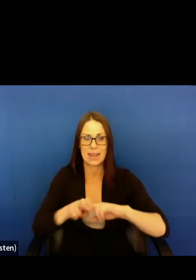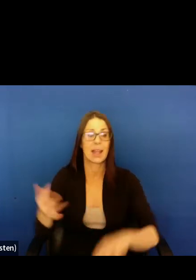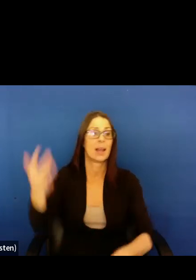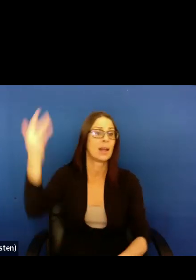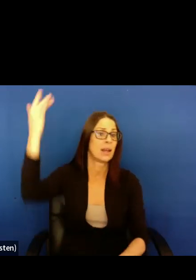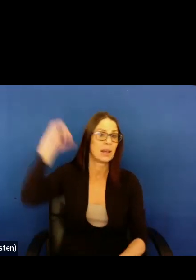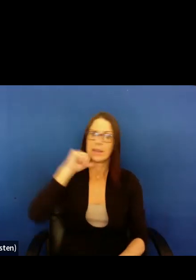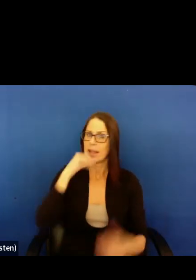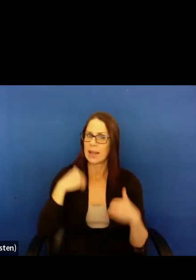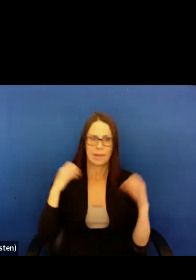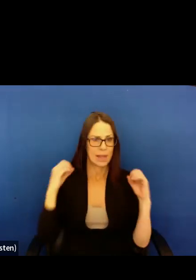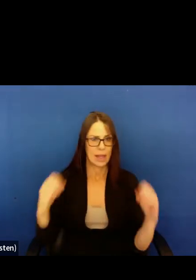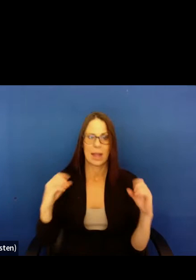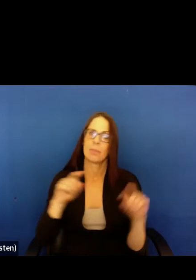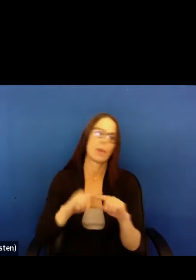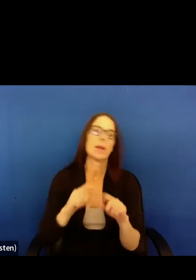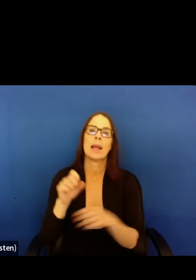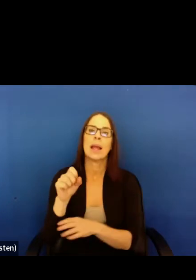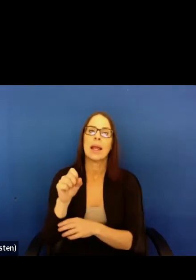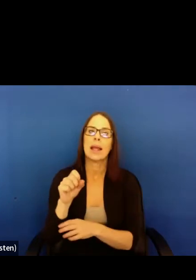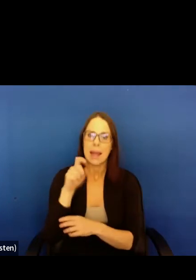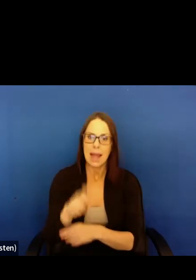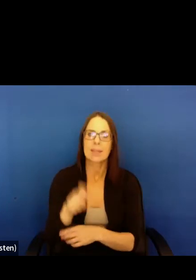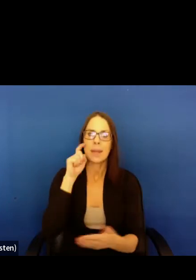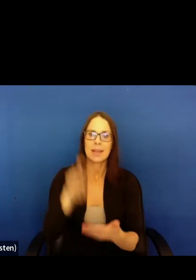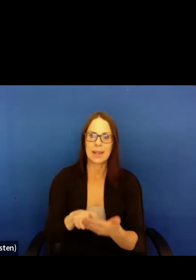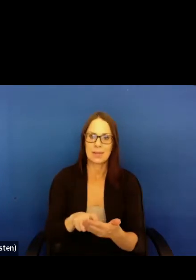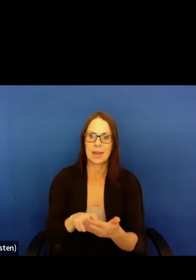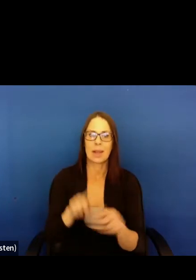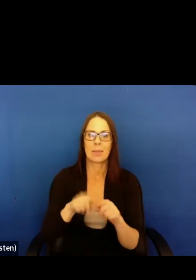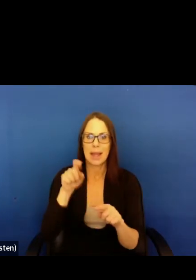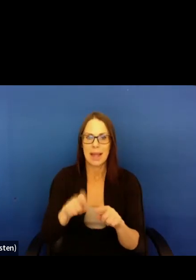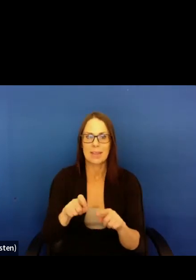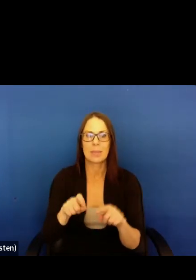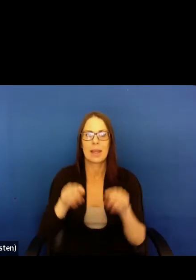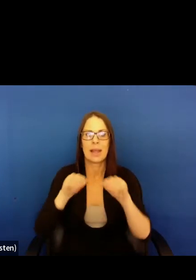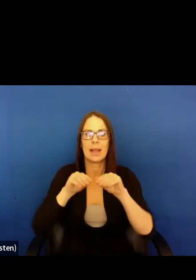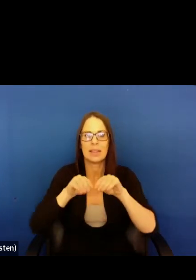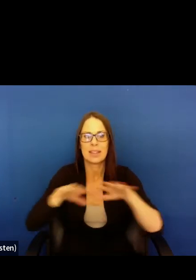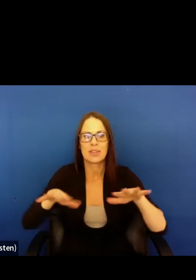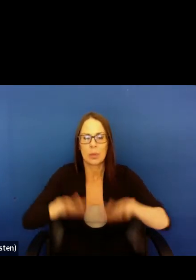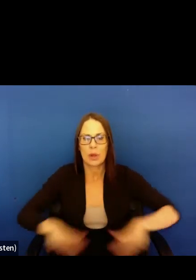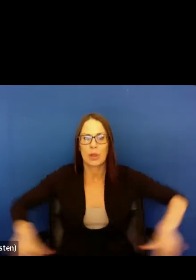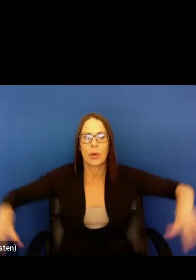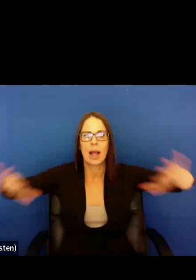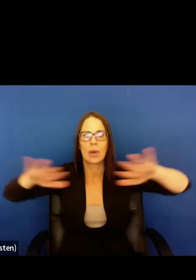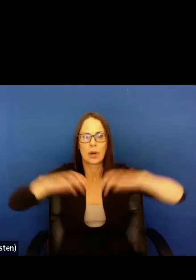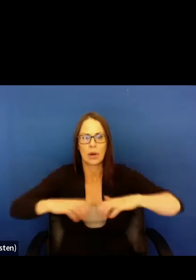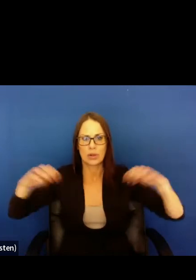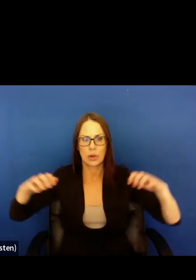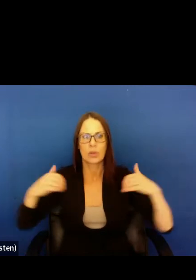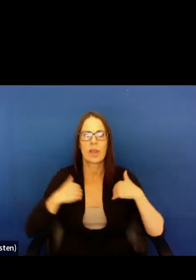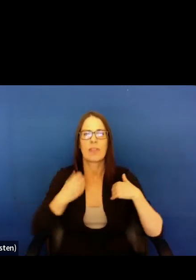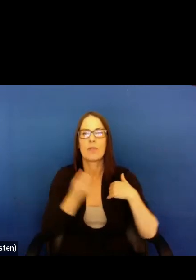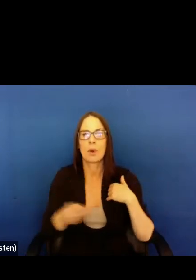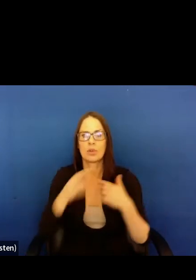is it have to be identified, it has to be distributed throughout an auditorium or a place where there are multiple options for someone in a